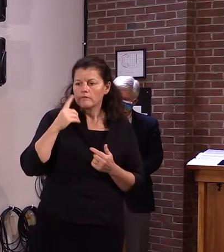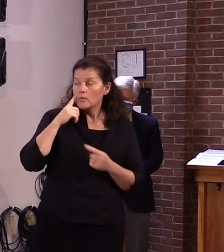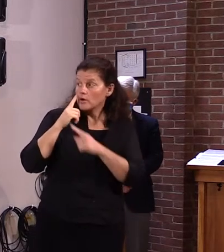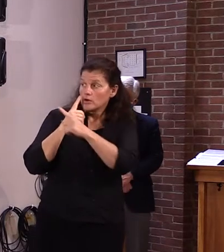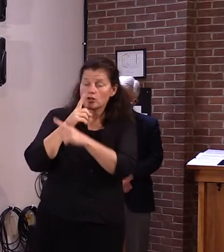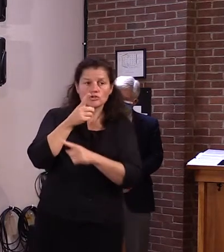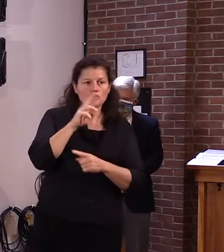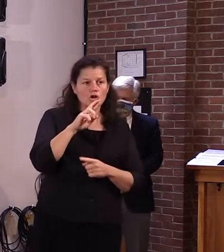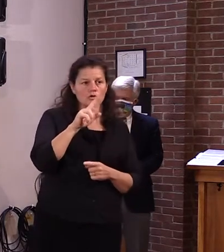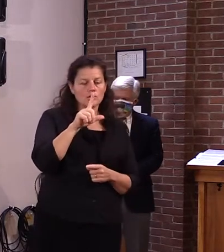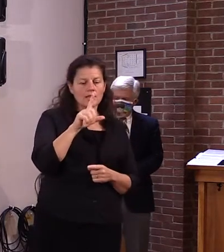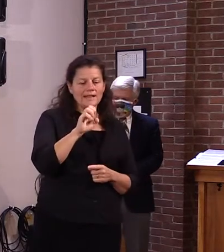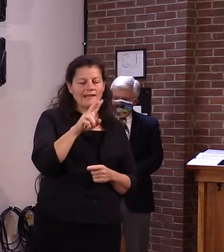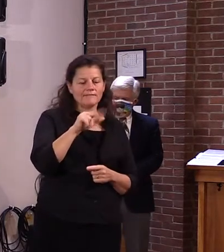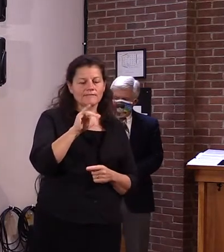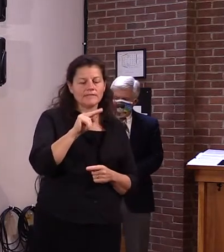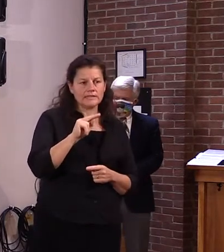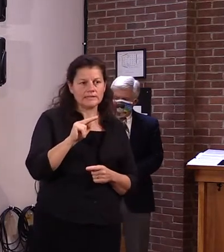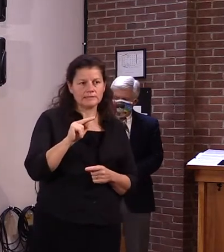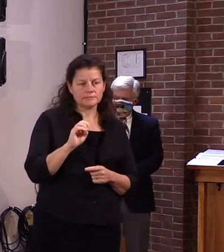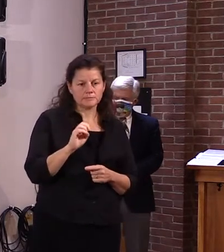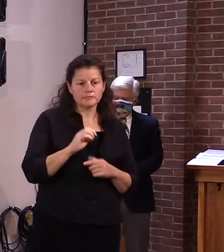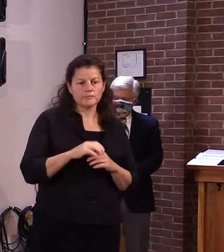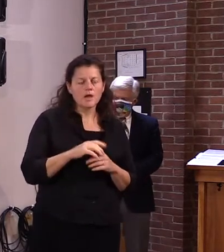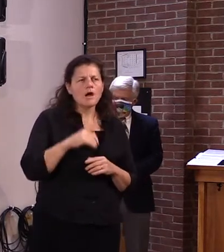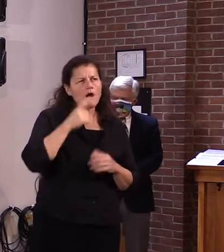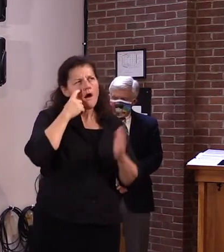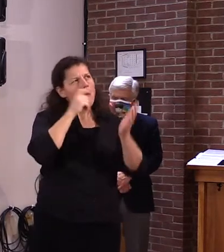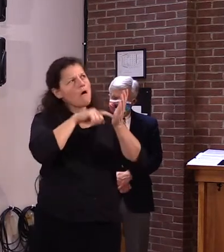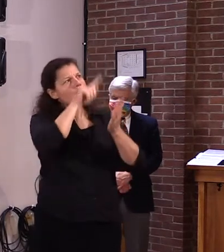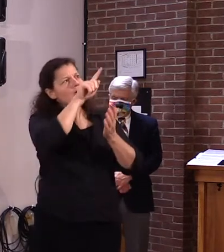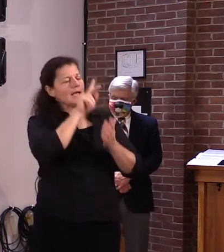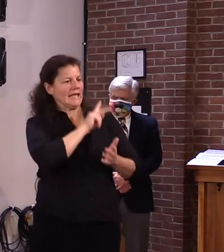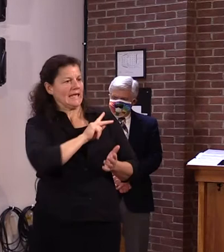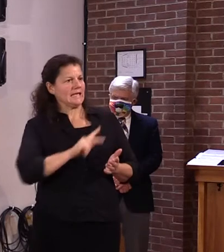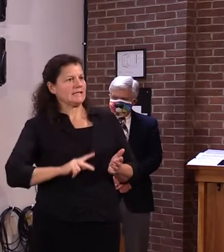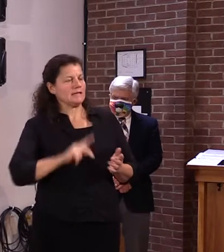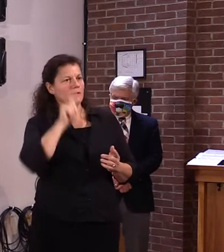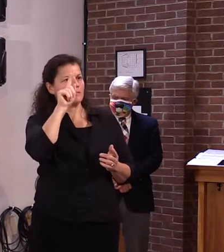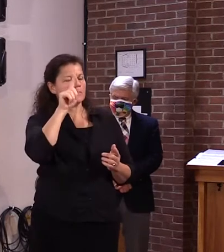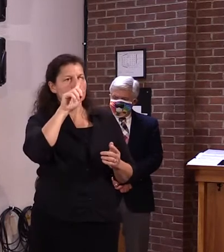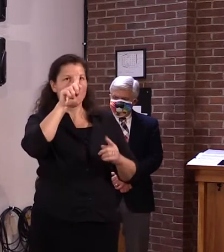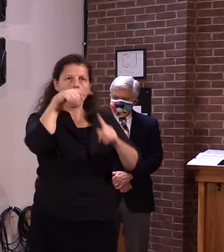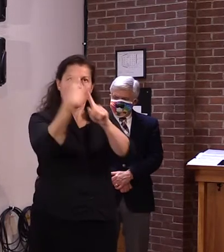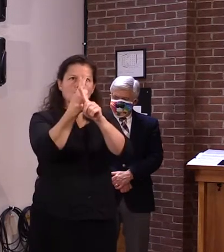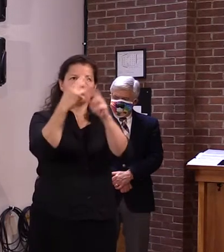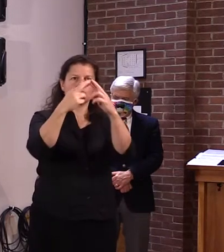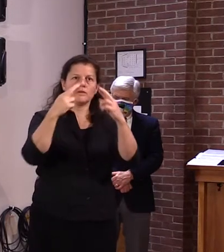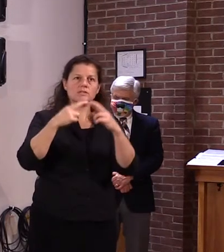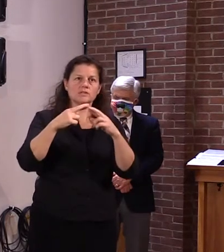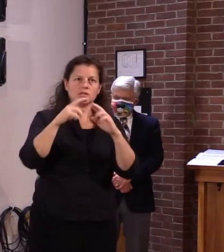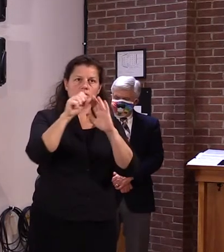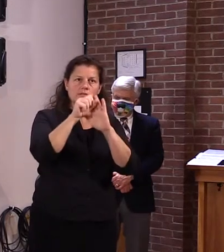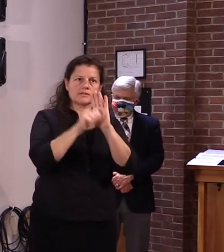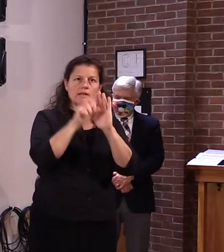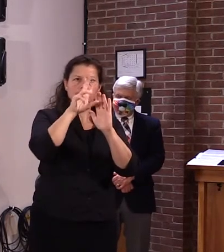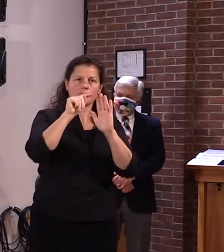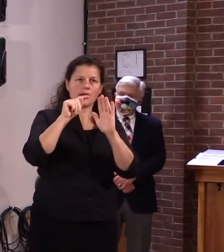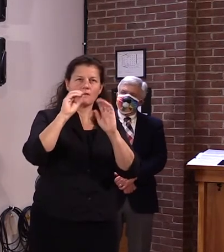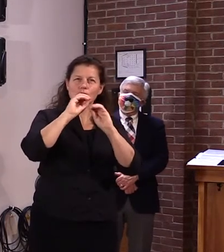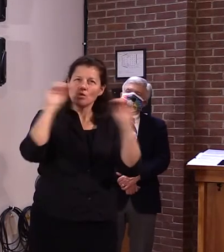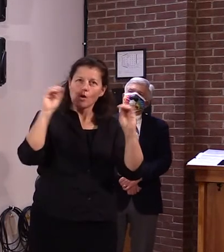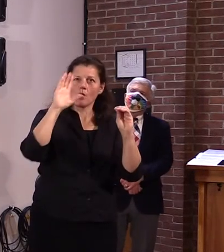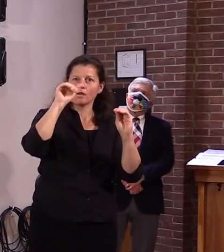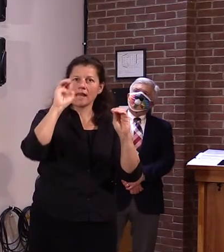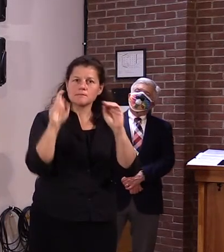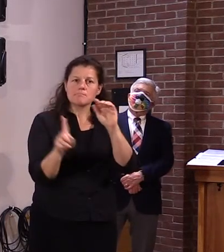Levine. I see the Kingdom is the only region of the state that hasn't had any new cases in the last 2 weeks. In fact, it's